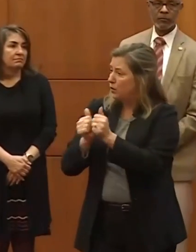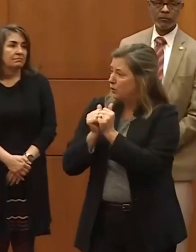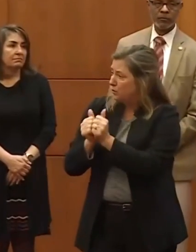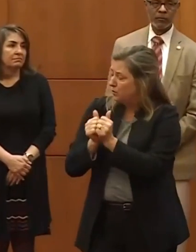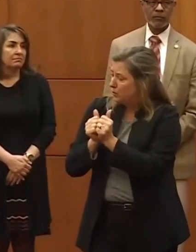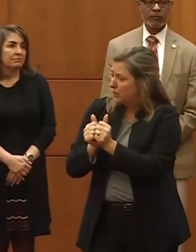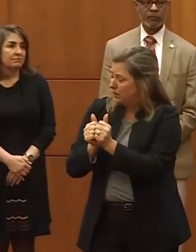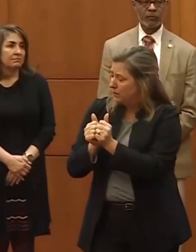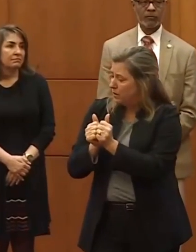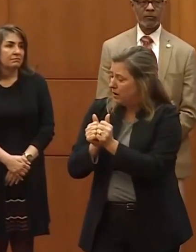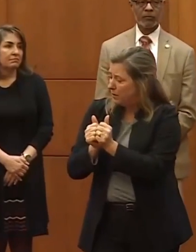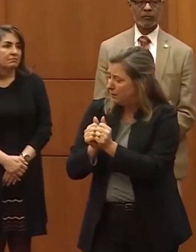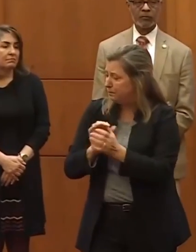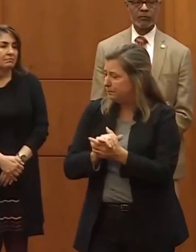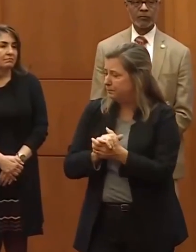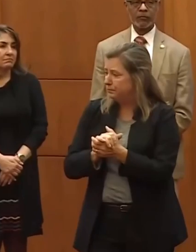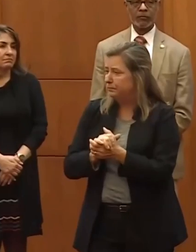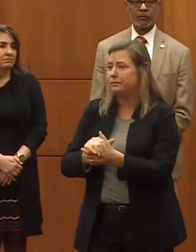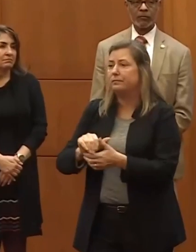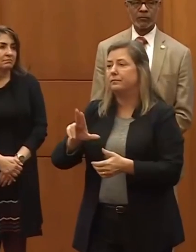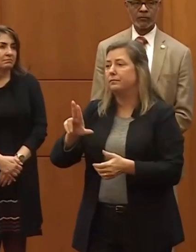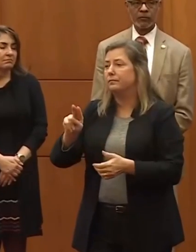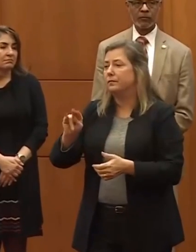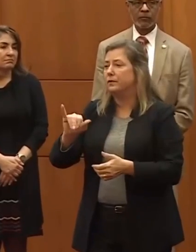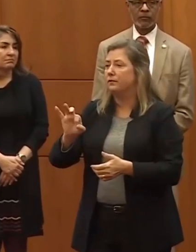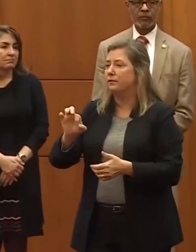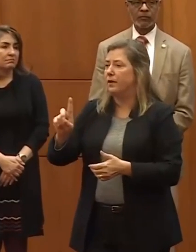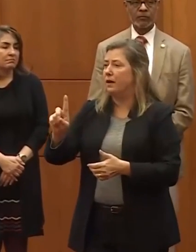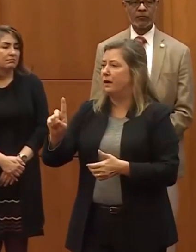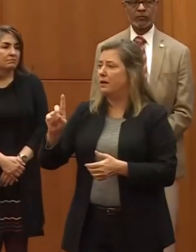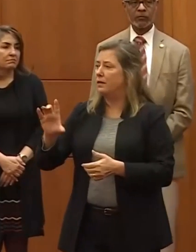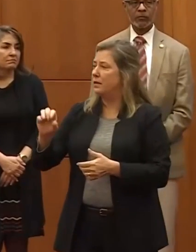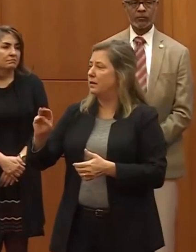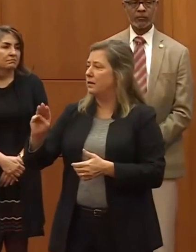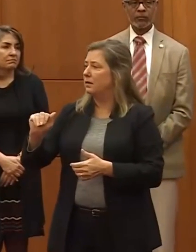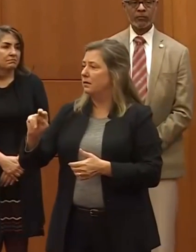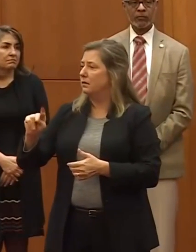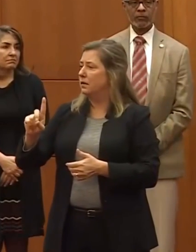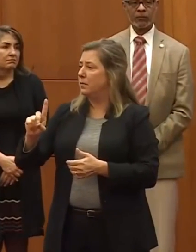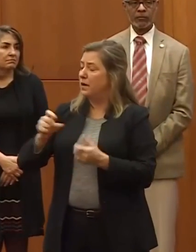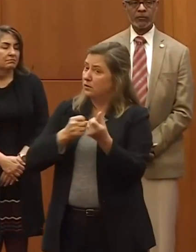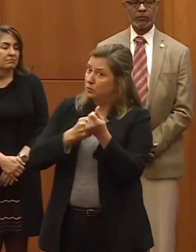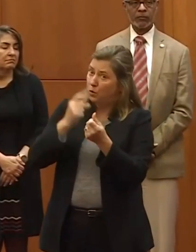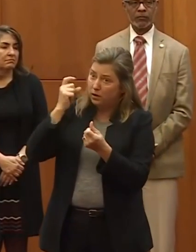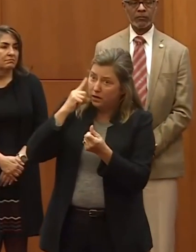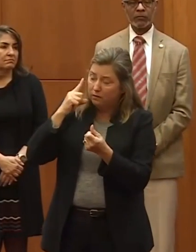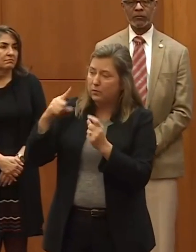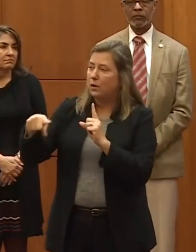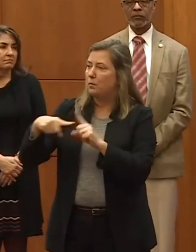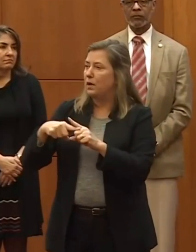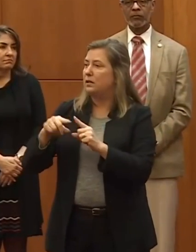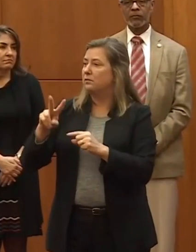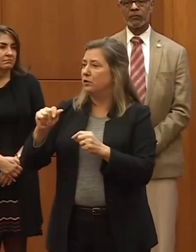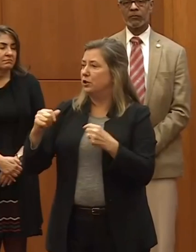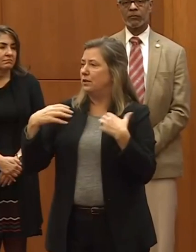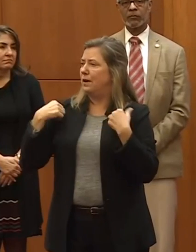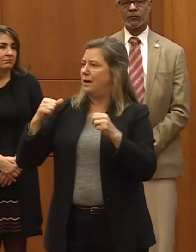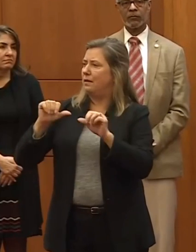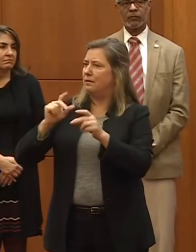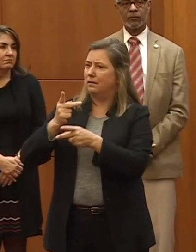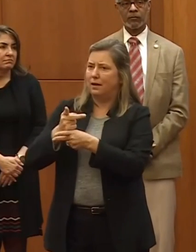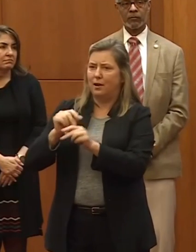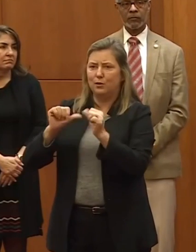the Unified Command in support of the Governor, with the Virginia Hospital and Healthcare Association to